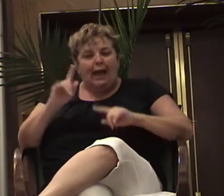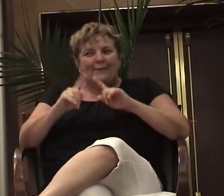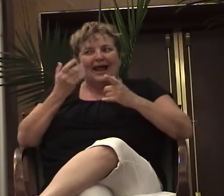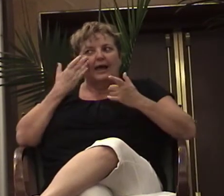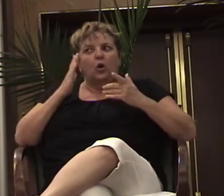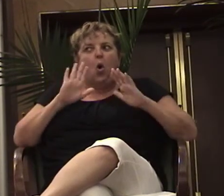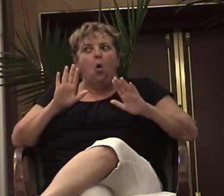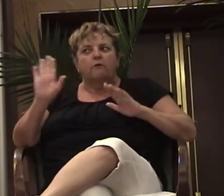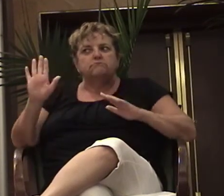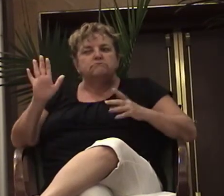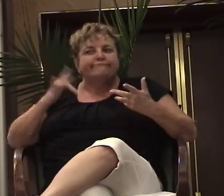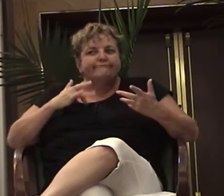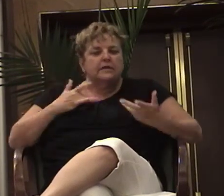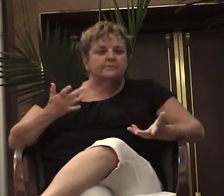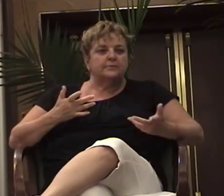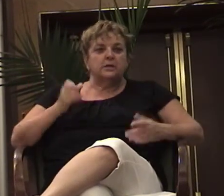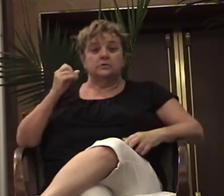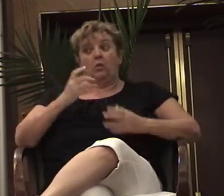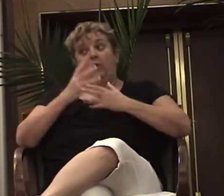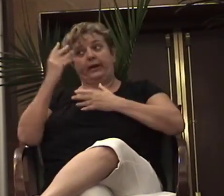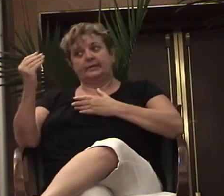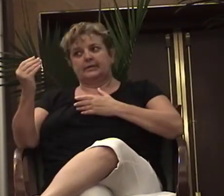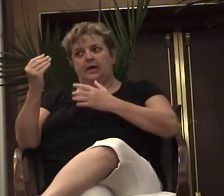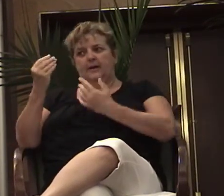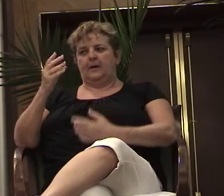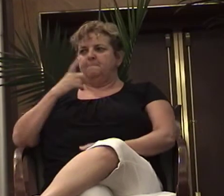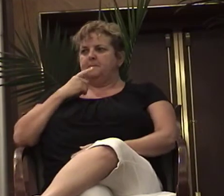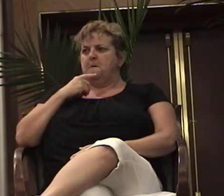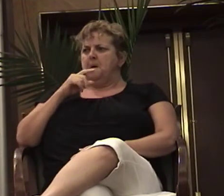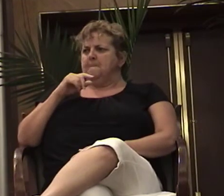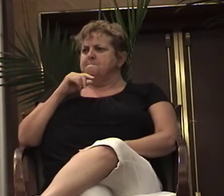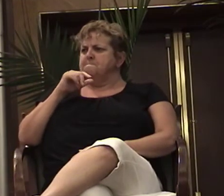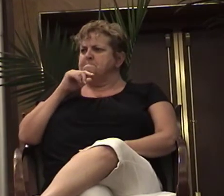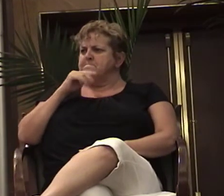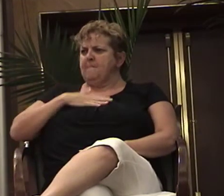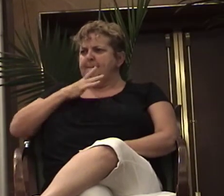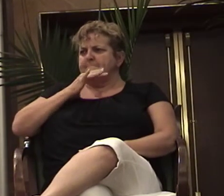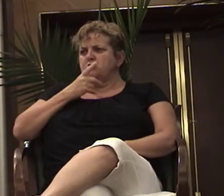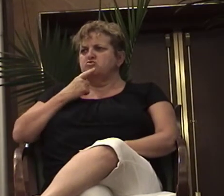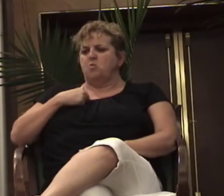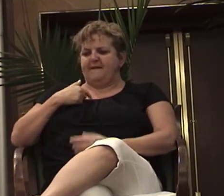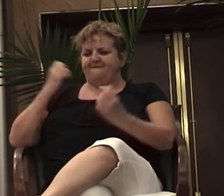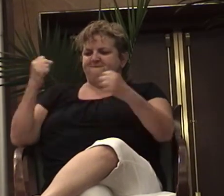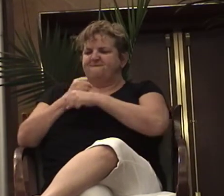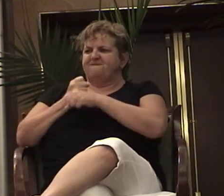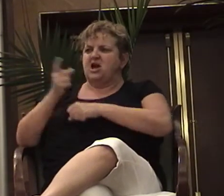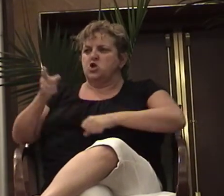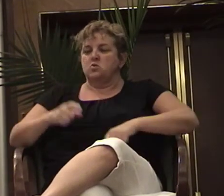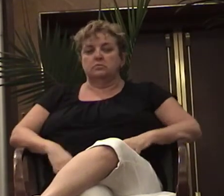And I went out in that parking lot and I stood up to Squeaky and I said, my mother said I'm supposed to fight you. And she said, well, come on in. So I drew my fist.